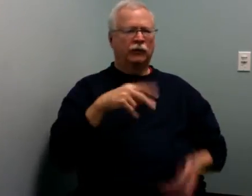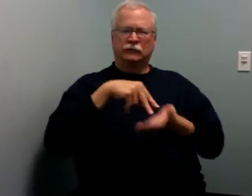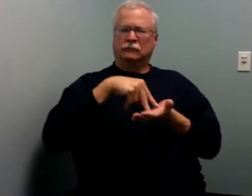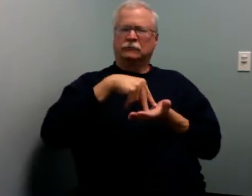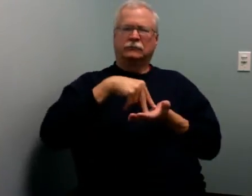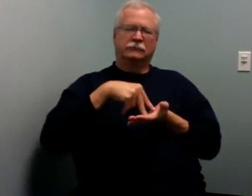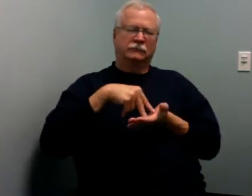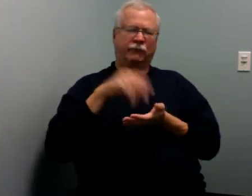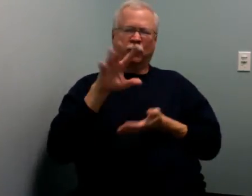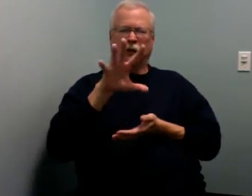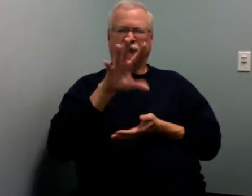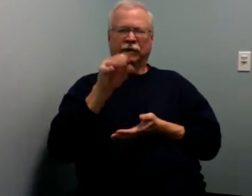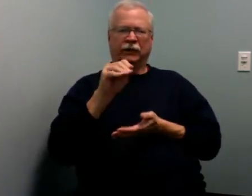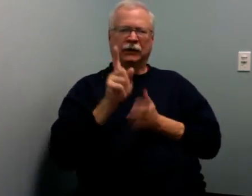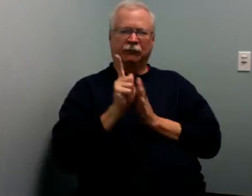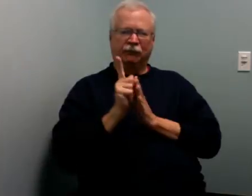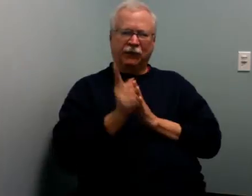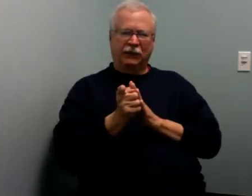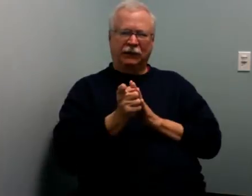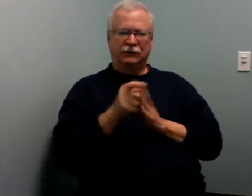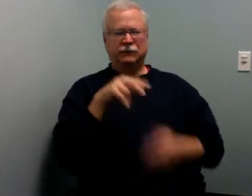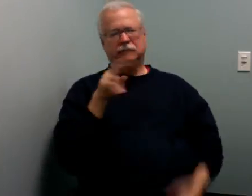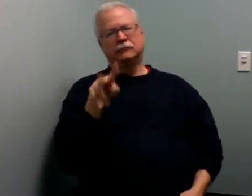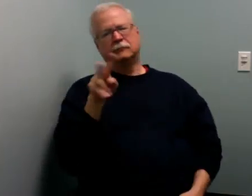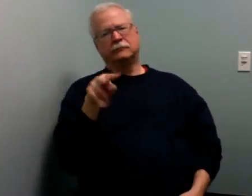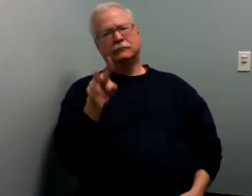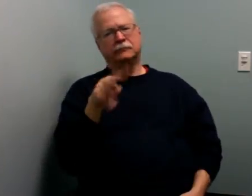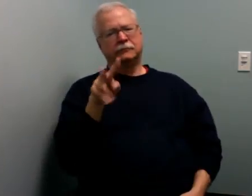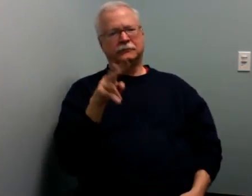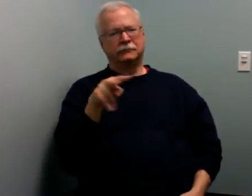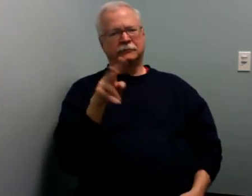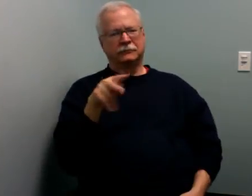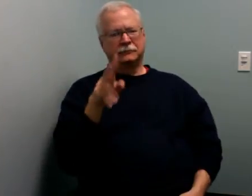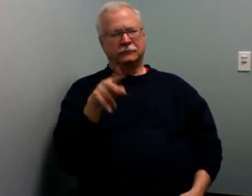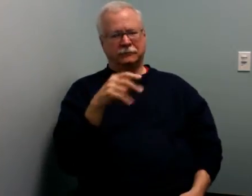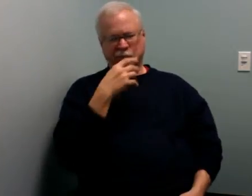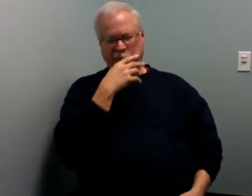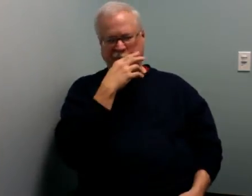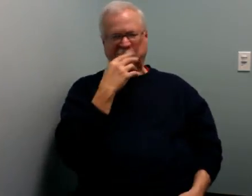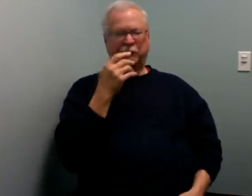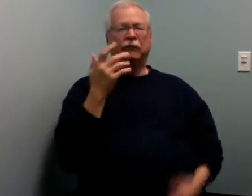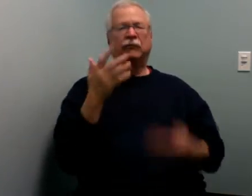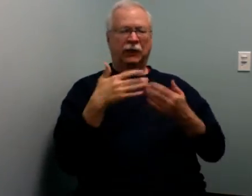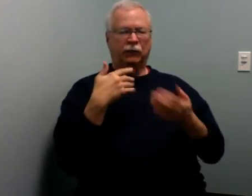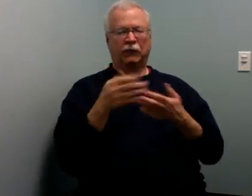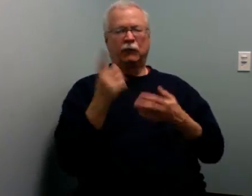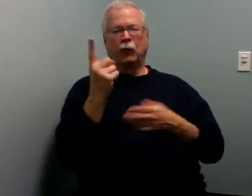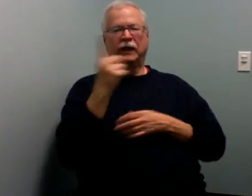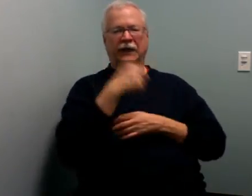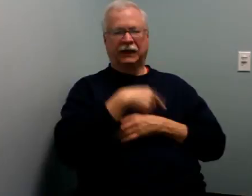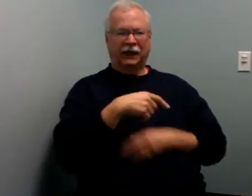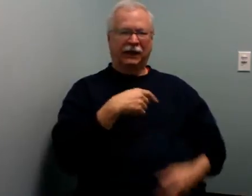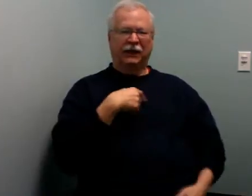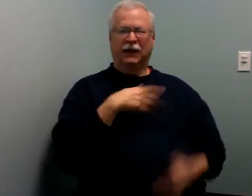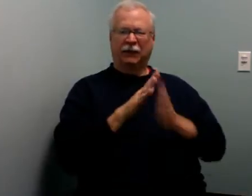Or they'd be standing at the blackboard for like 50 minutes, and you're staring forever. But anyway, one